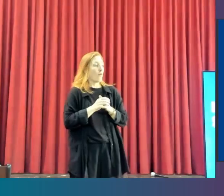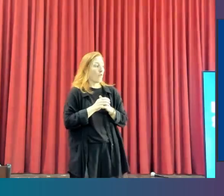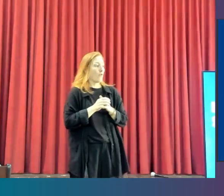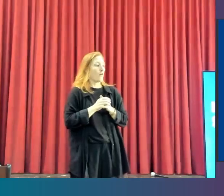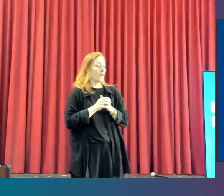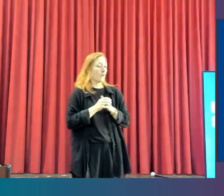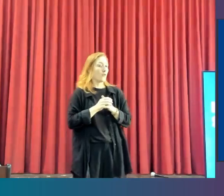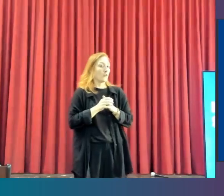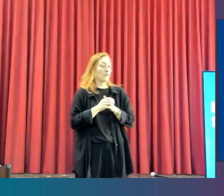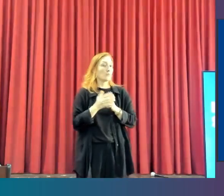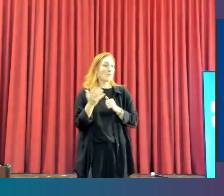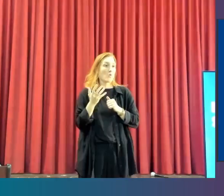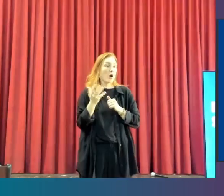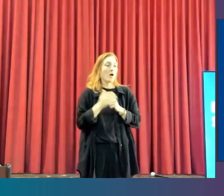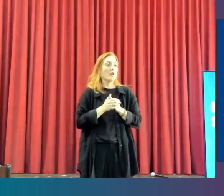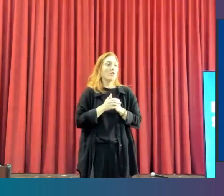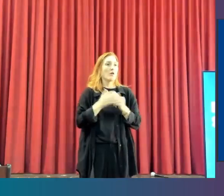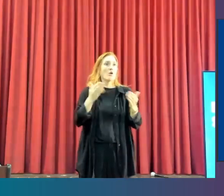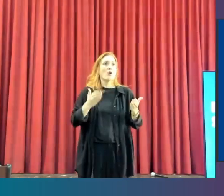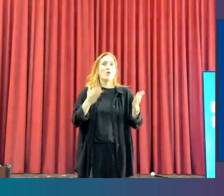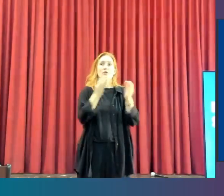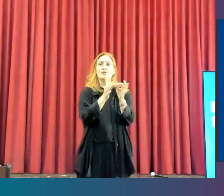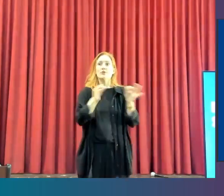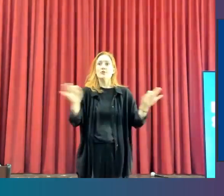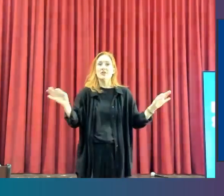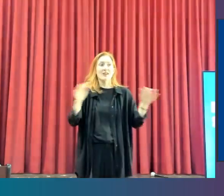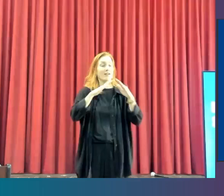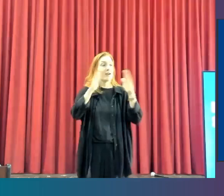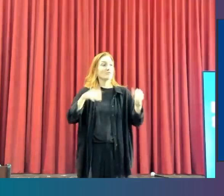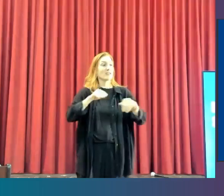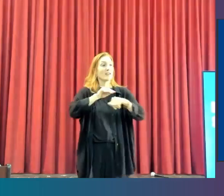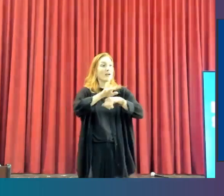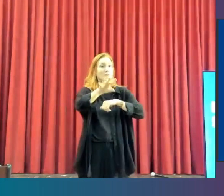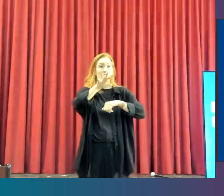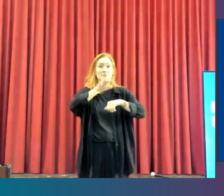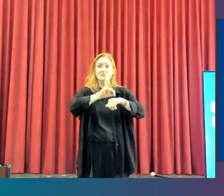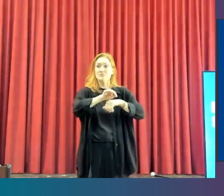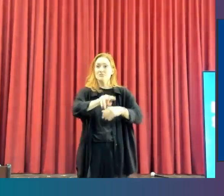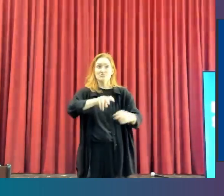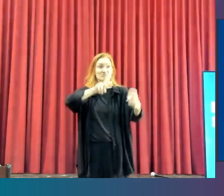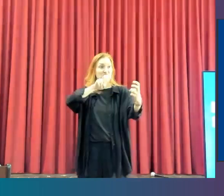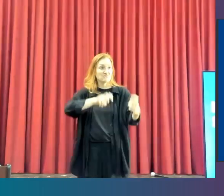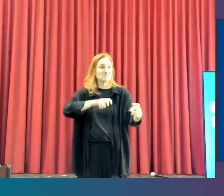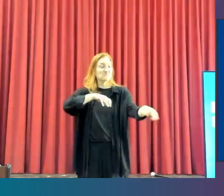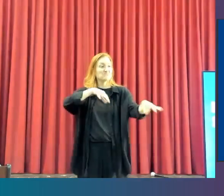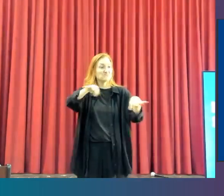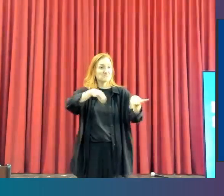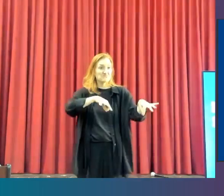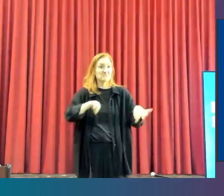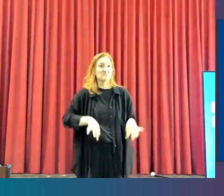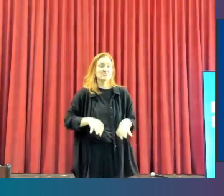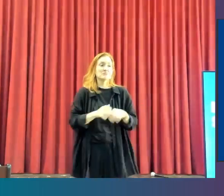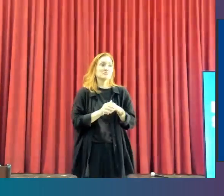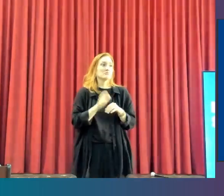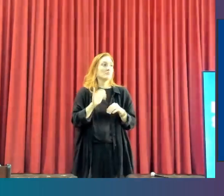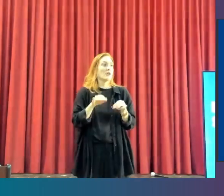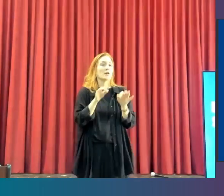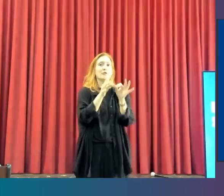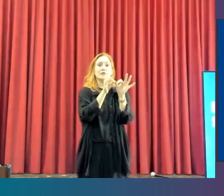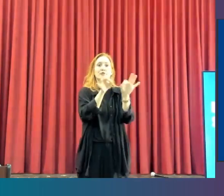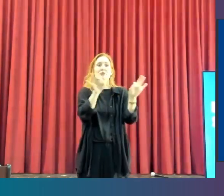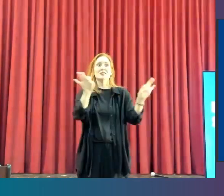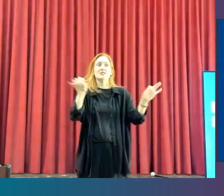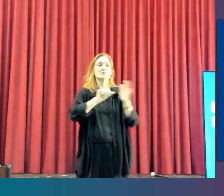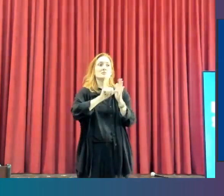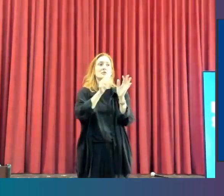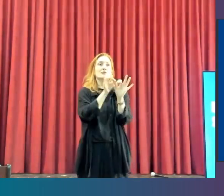is that we offer free housing counseling. And so this is a free, private,